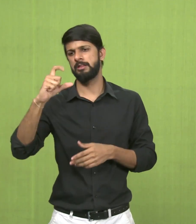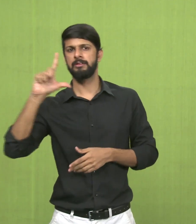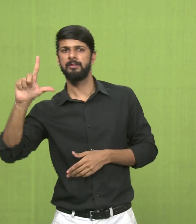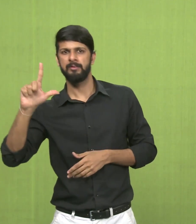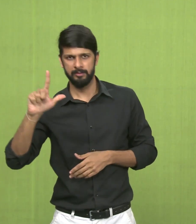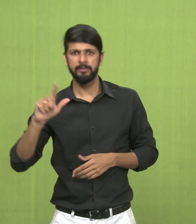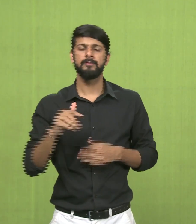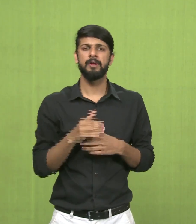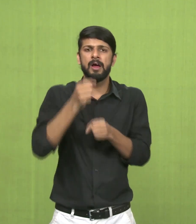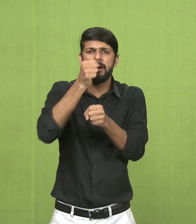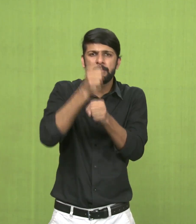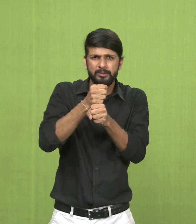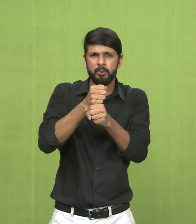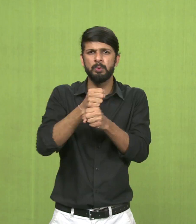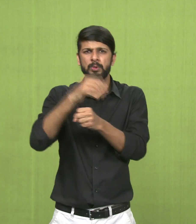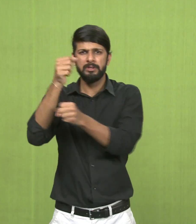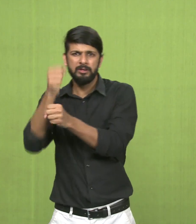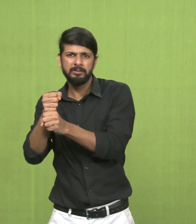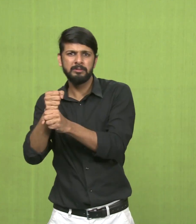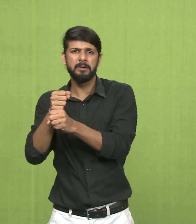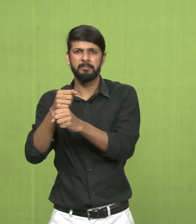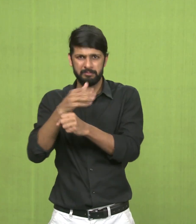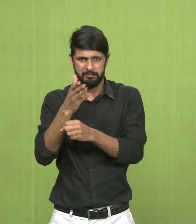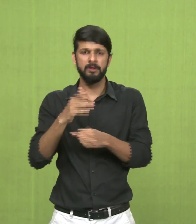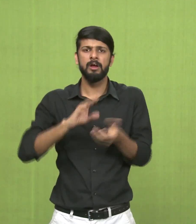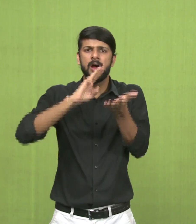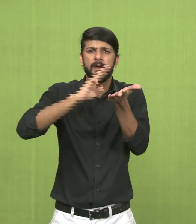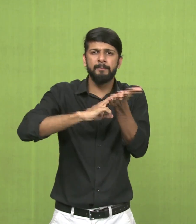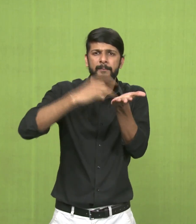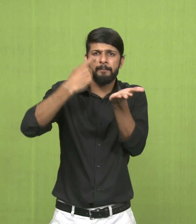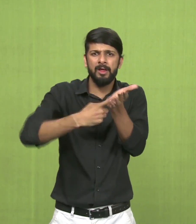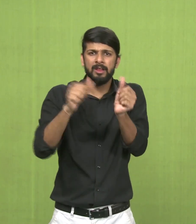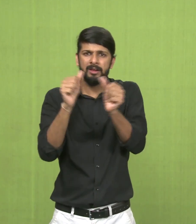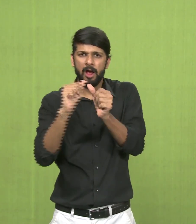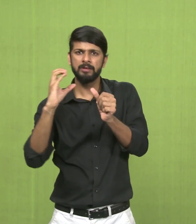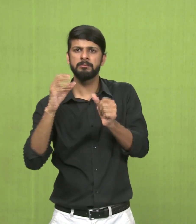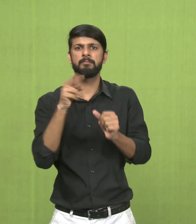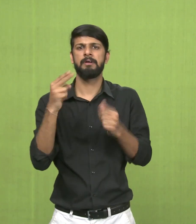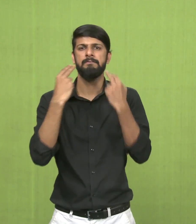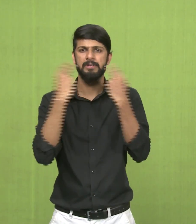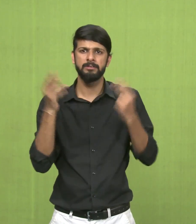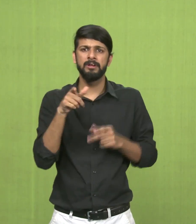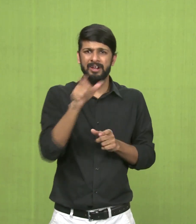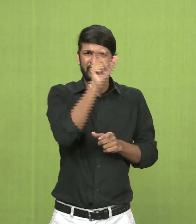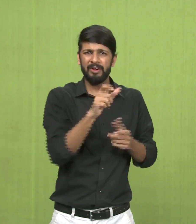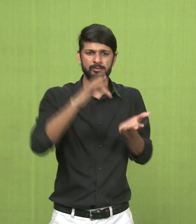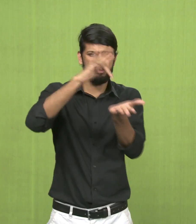Claude Lorraine, Gilbert Gould, and M.R. Acharekar are the